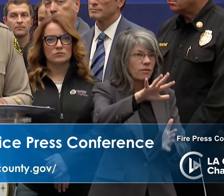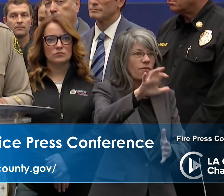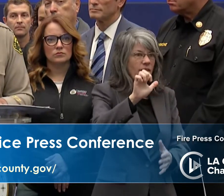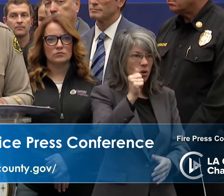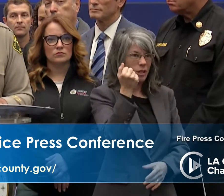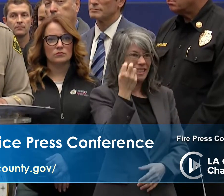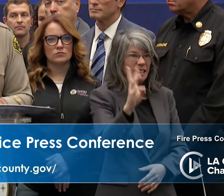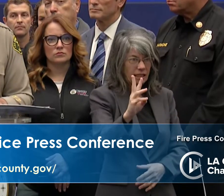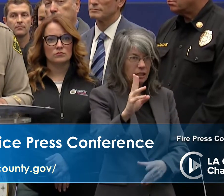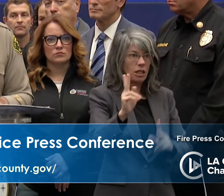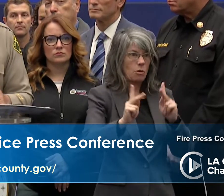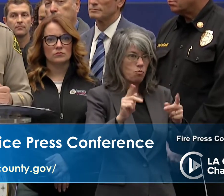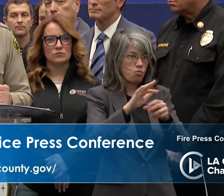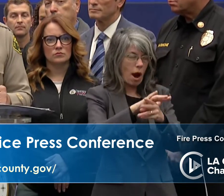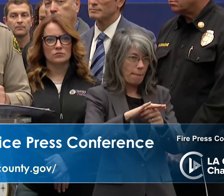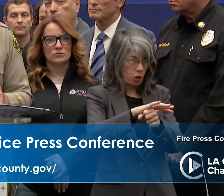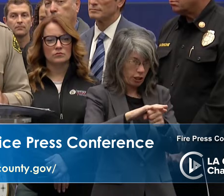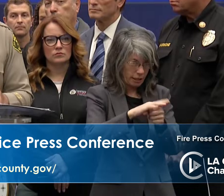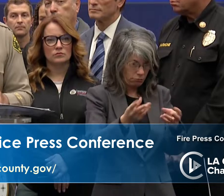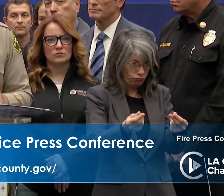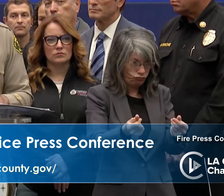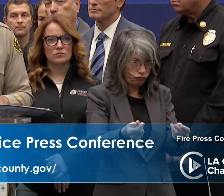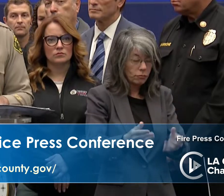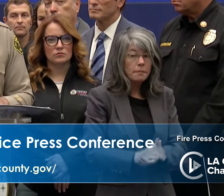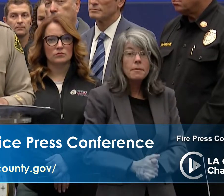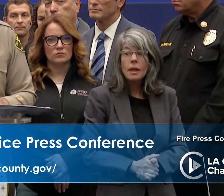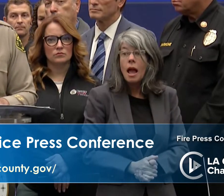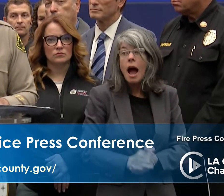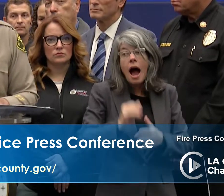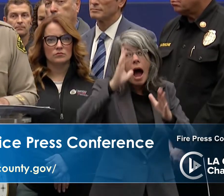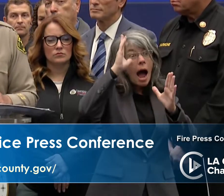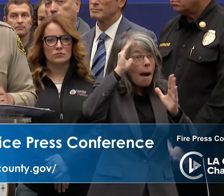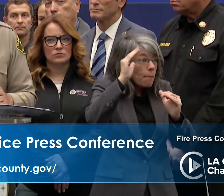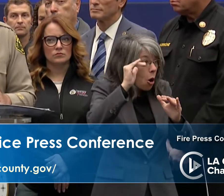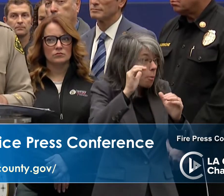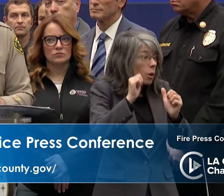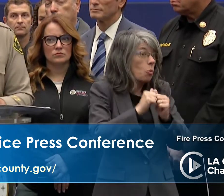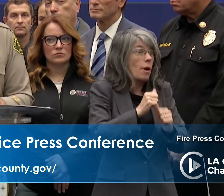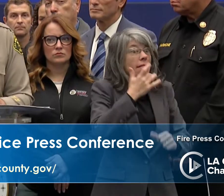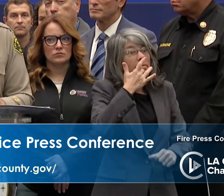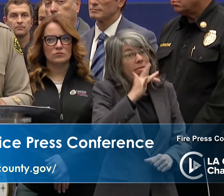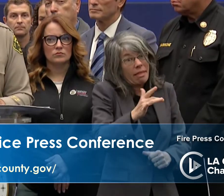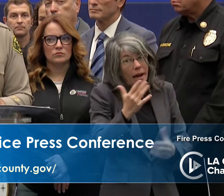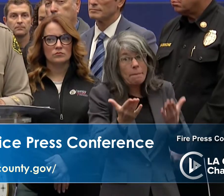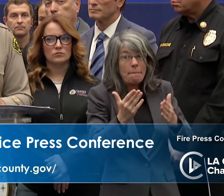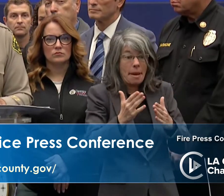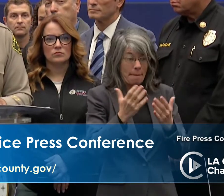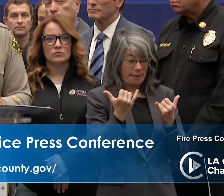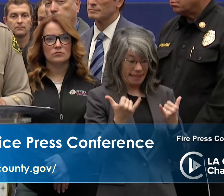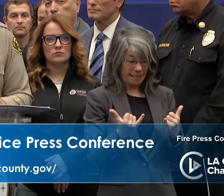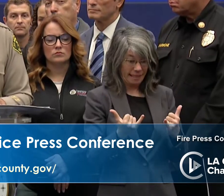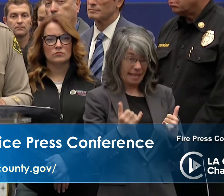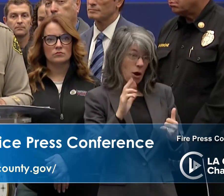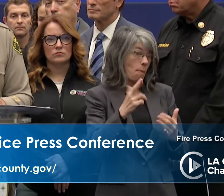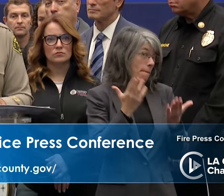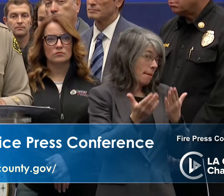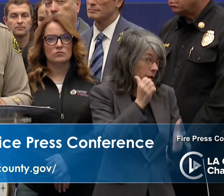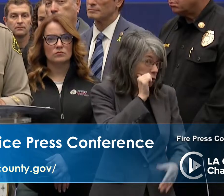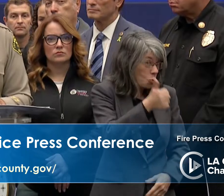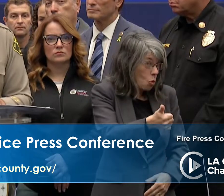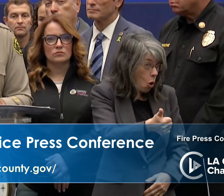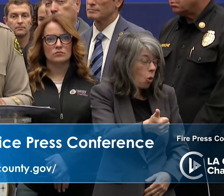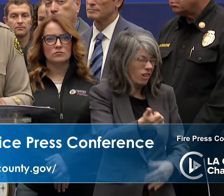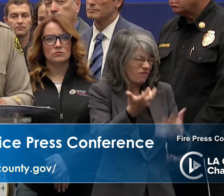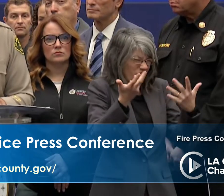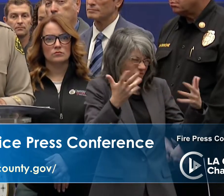5,516 properties. I'm hoping, with luck, maybe by the end of today, maybe tomorrow, that